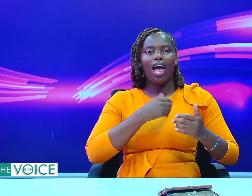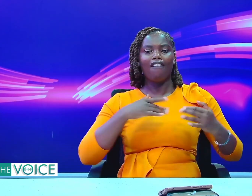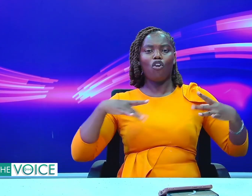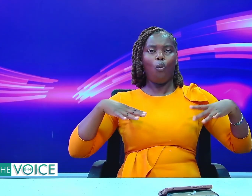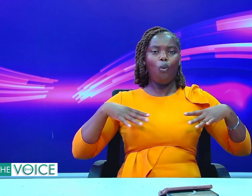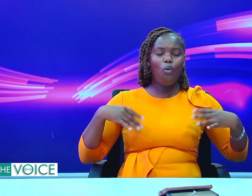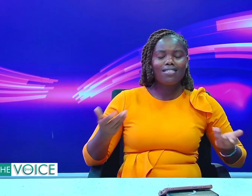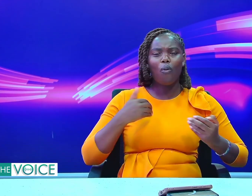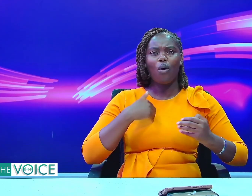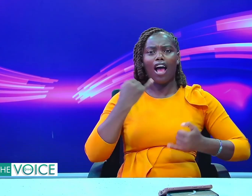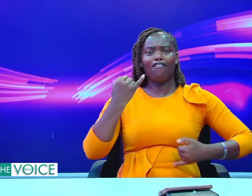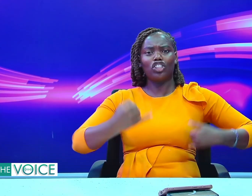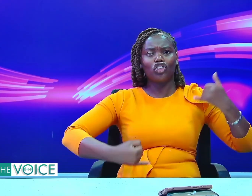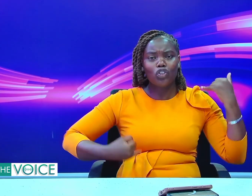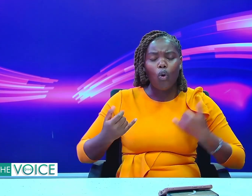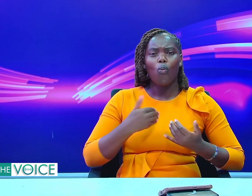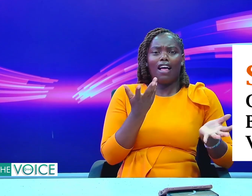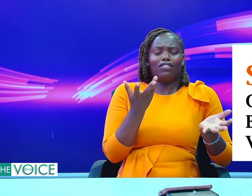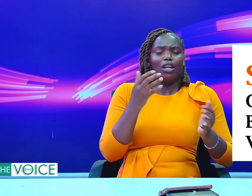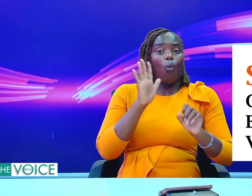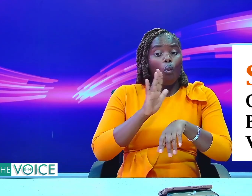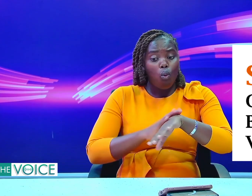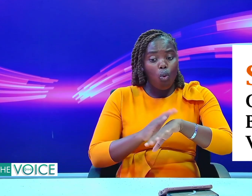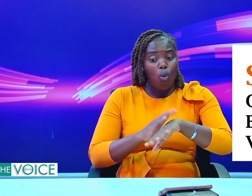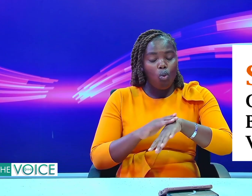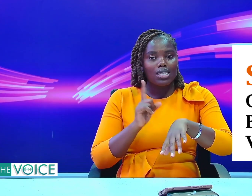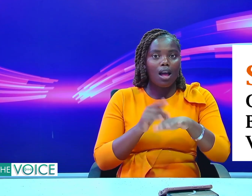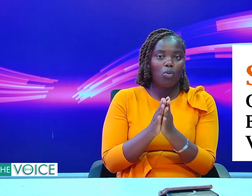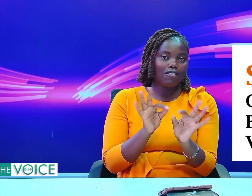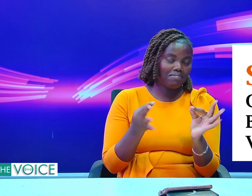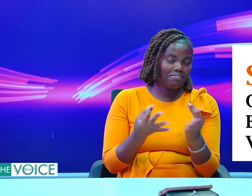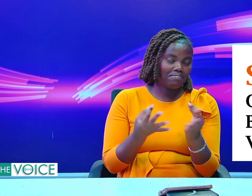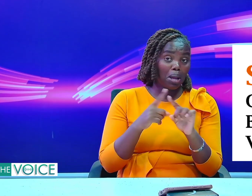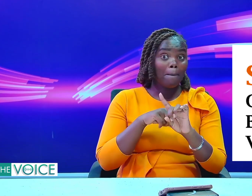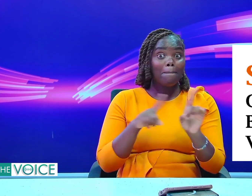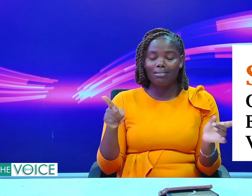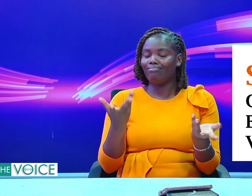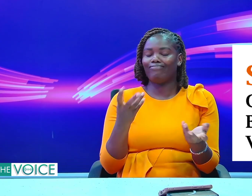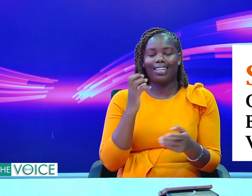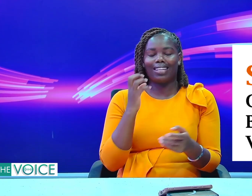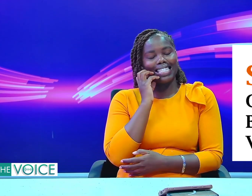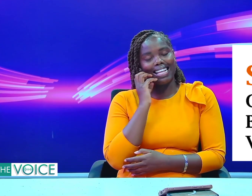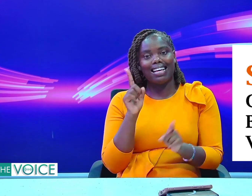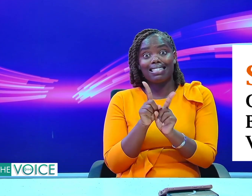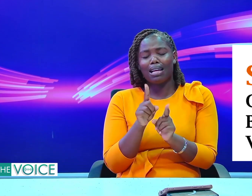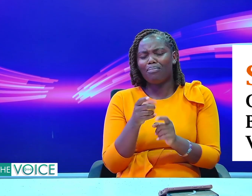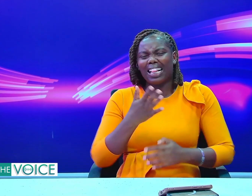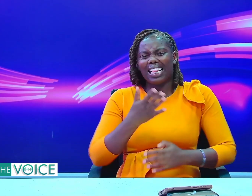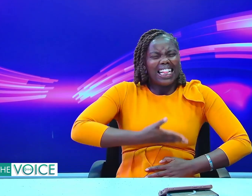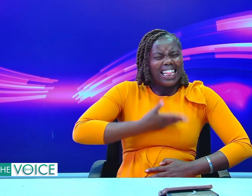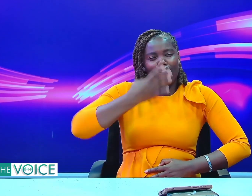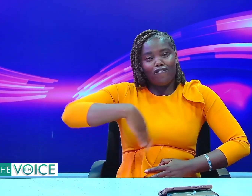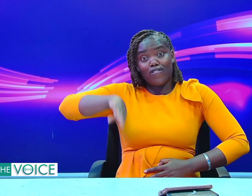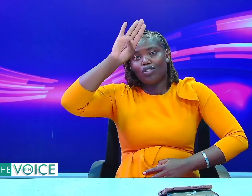We were, expecting to have holidays. We're enjoying in December, having good time with family. But sadly,